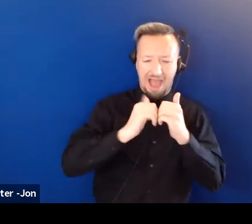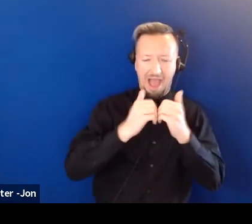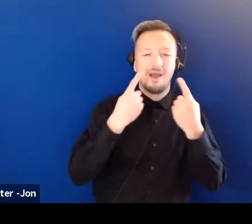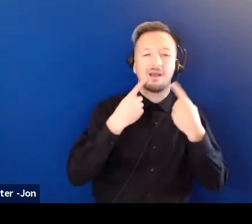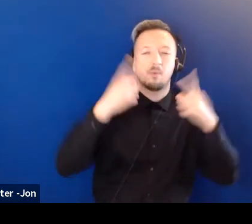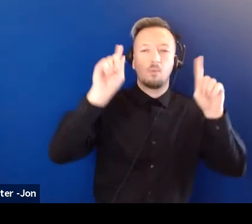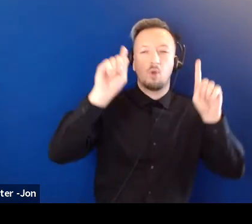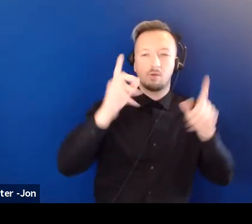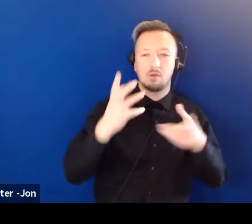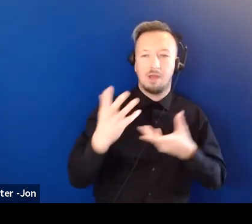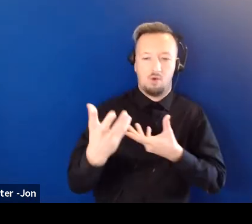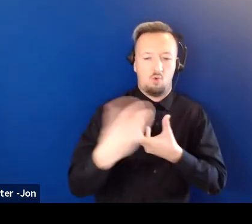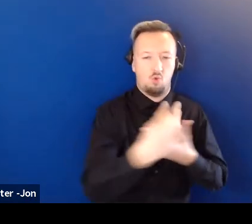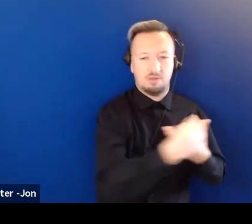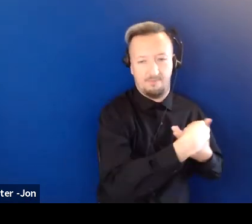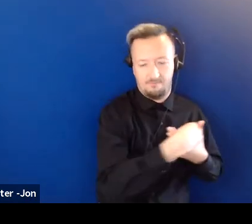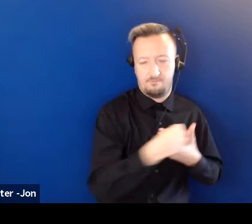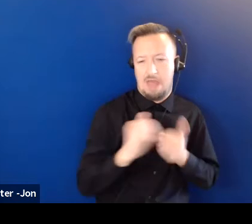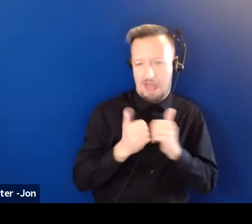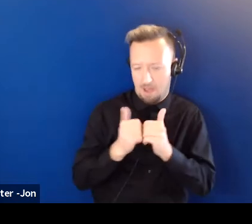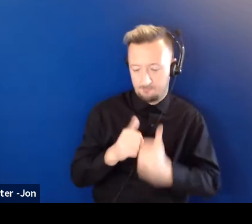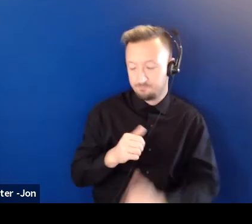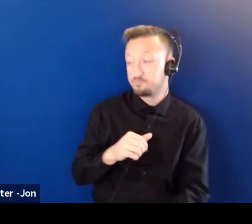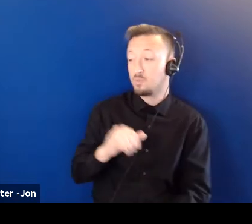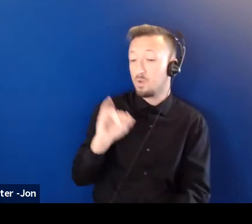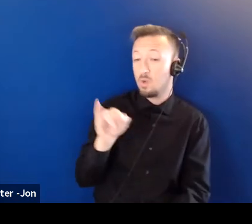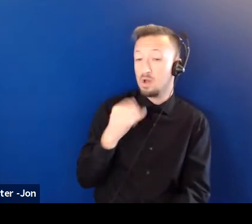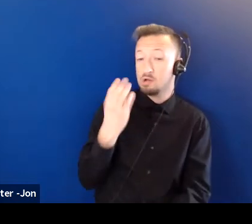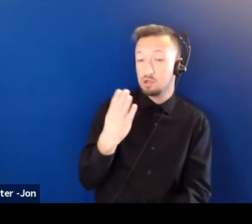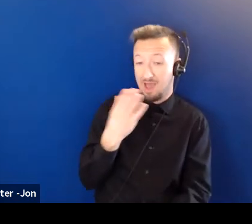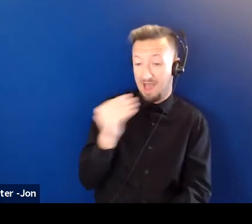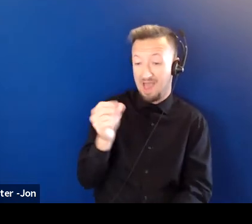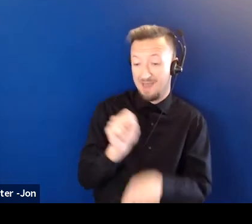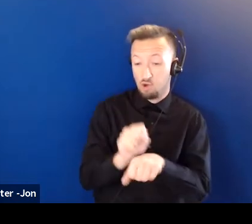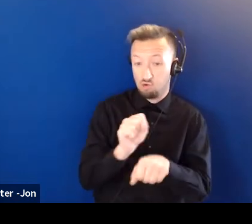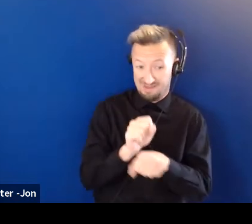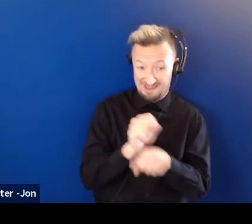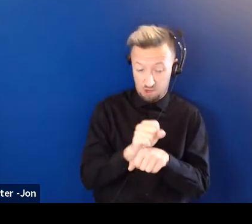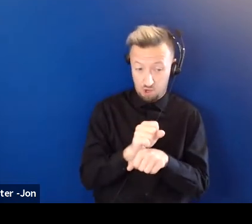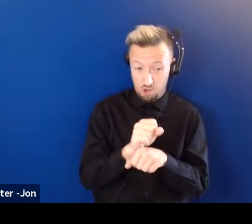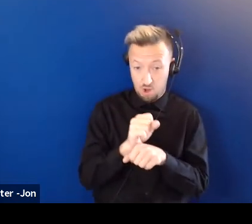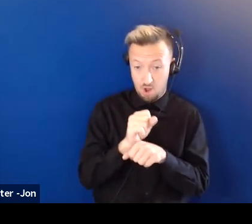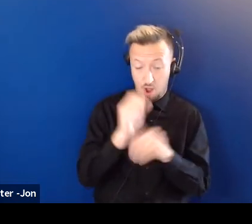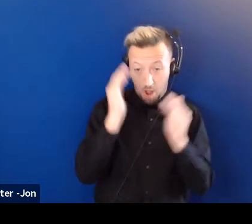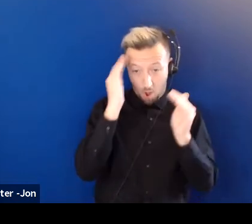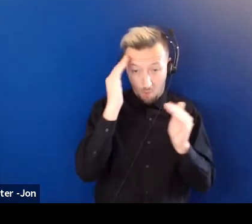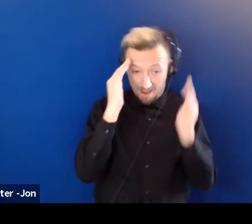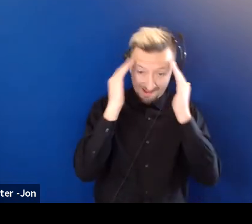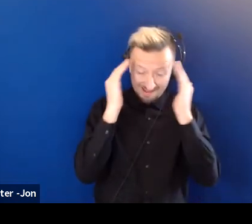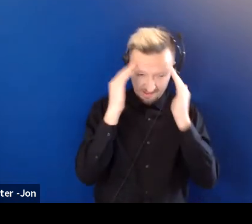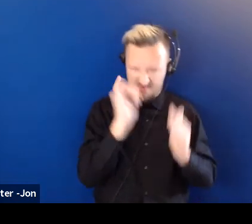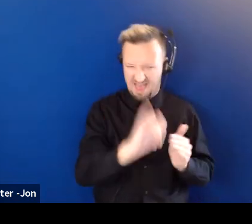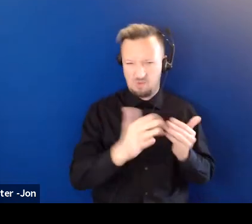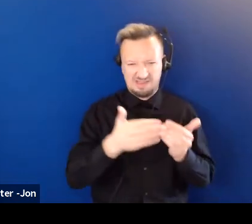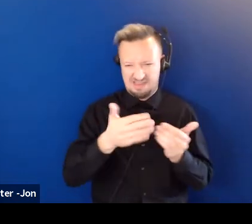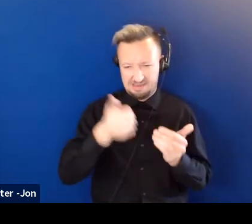So the job and career awareness was fairly easy with our young adults, because we